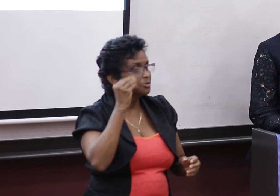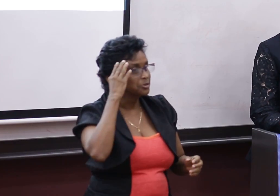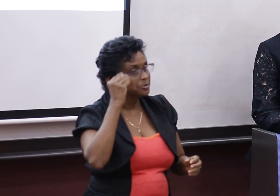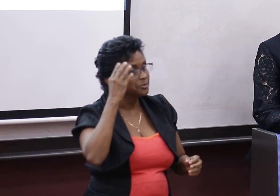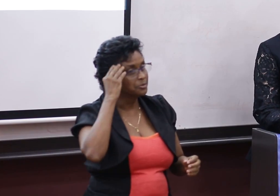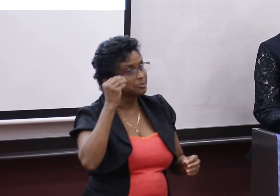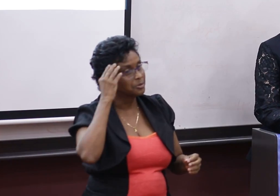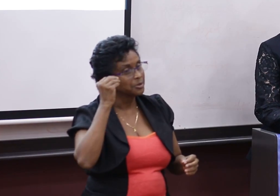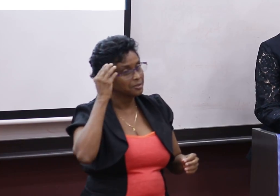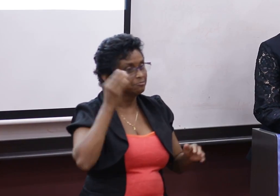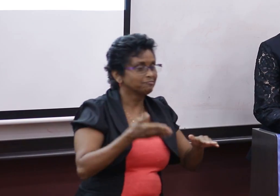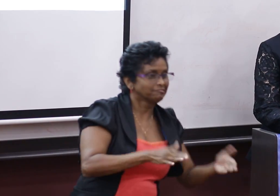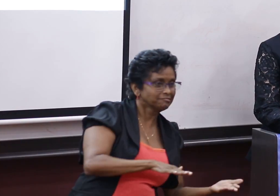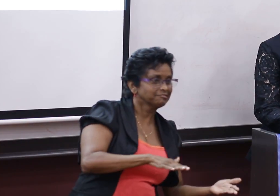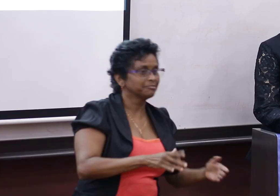difficulties.